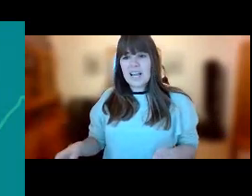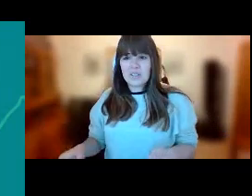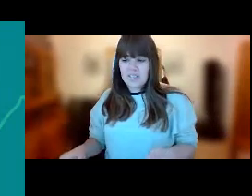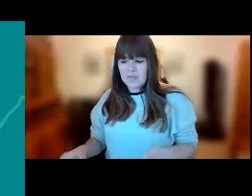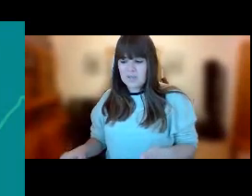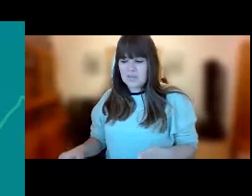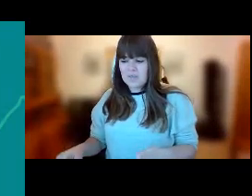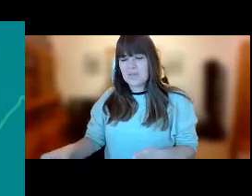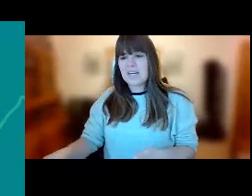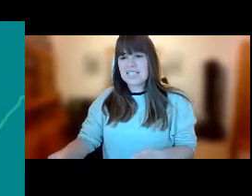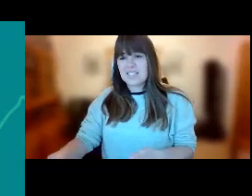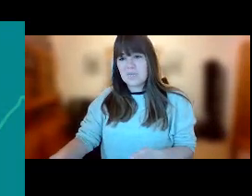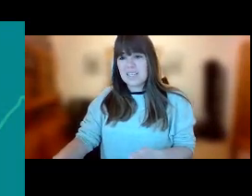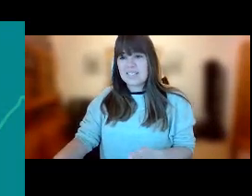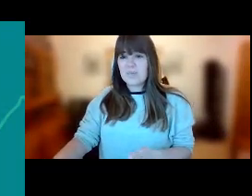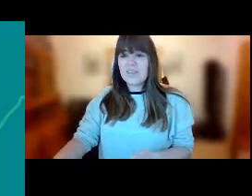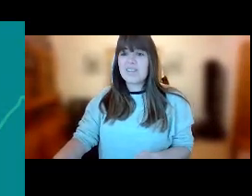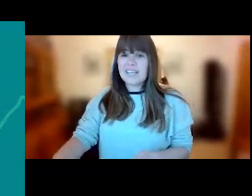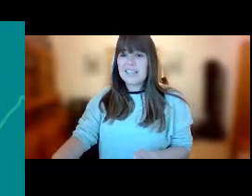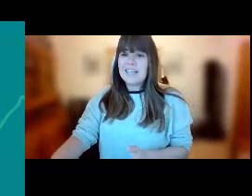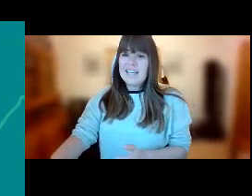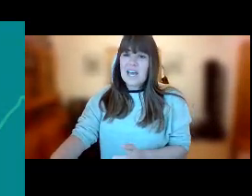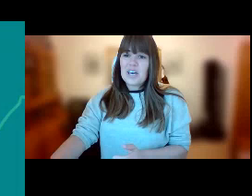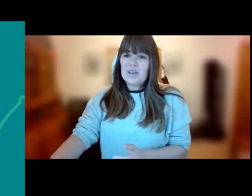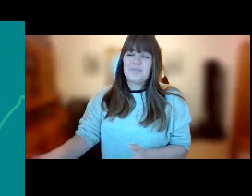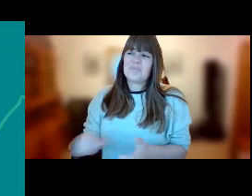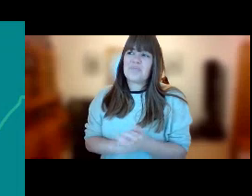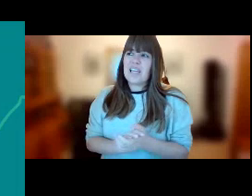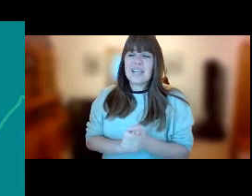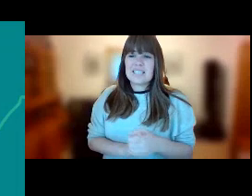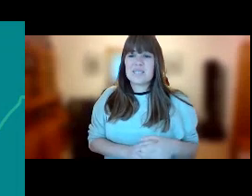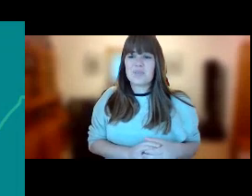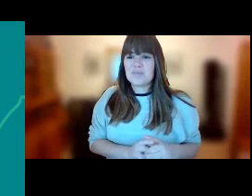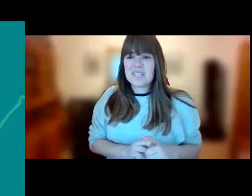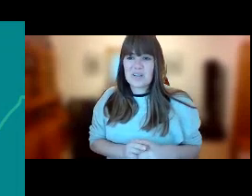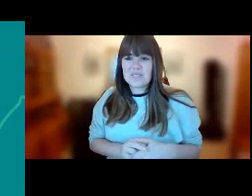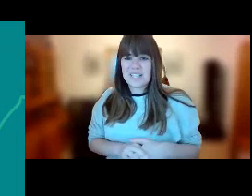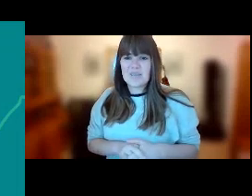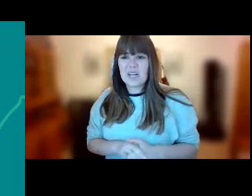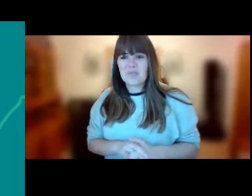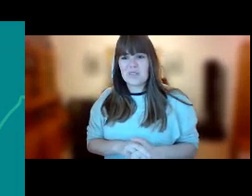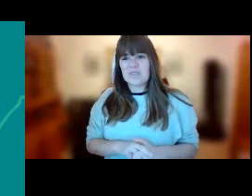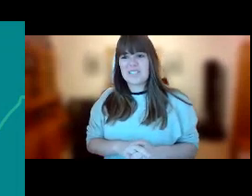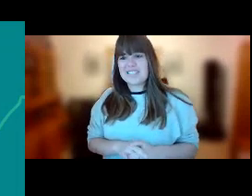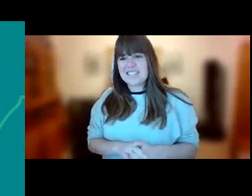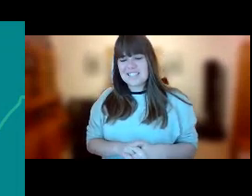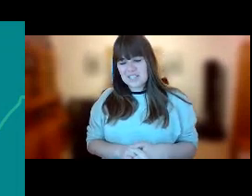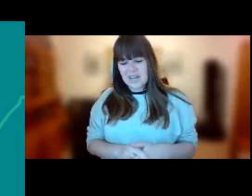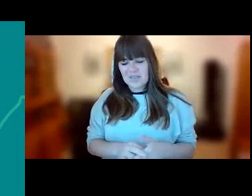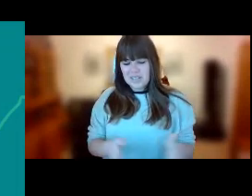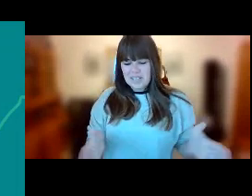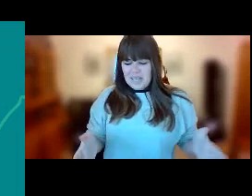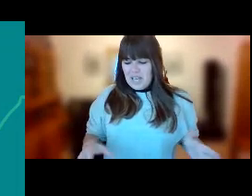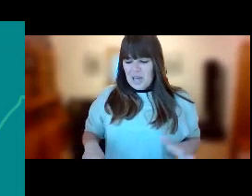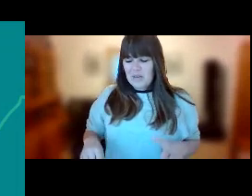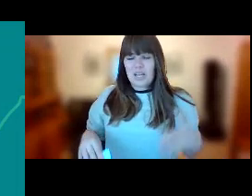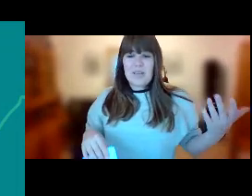set an account up or to be able to access those spaces can be really inaccessible in themselves. So there might not be opportunities to